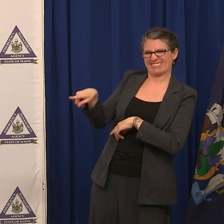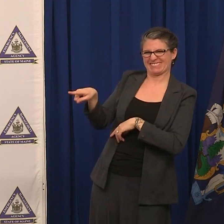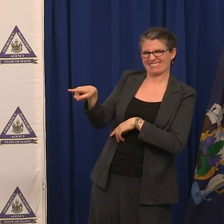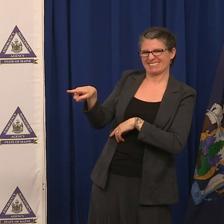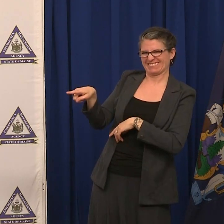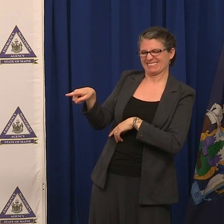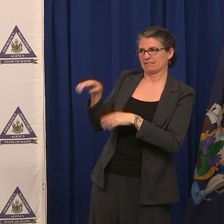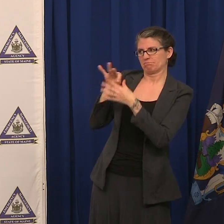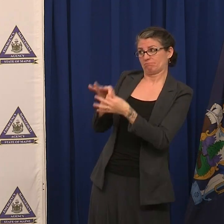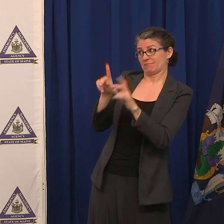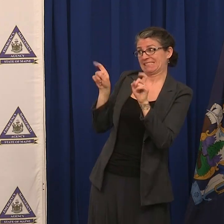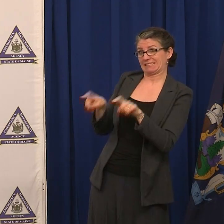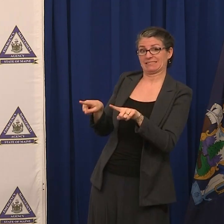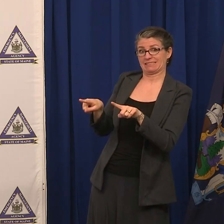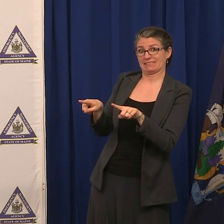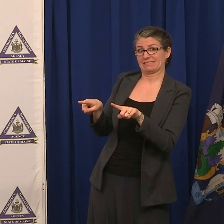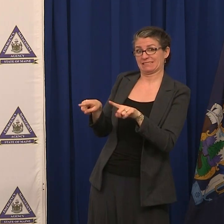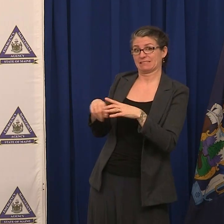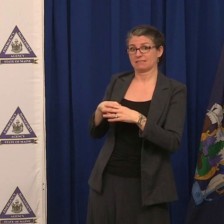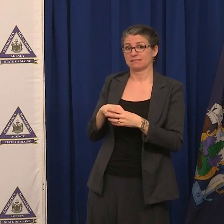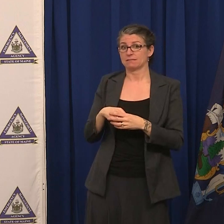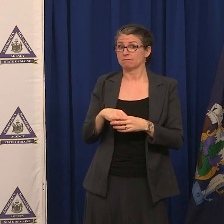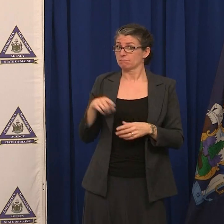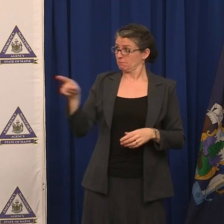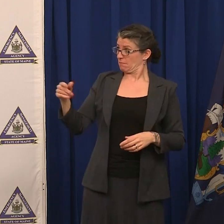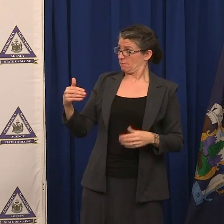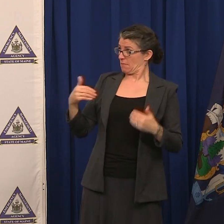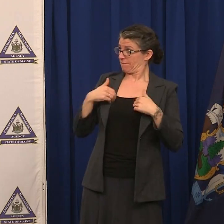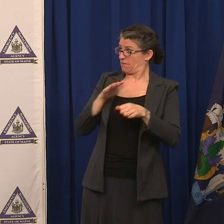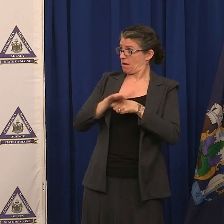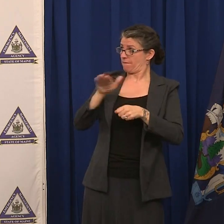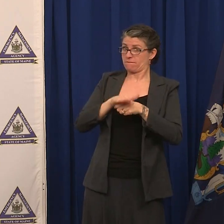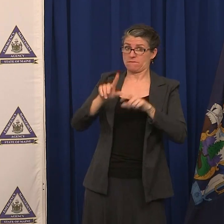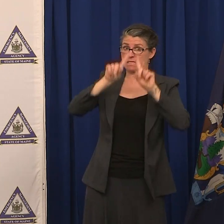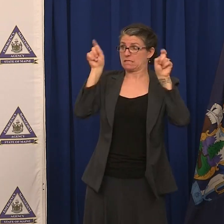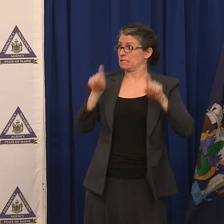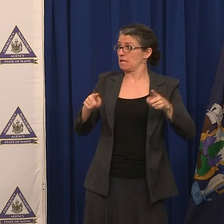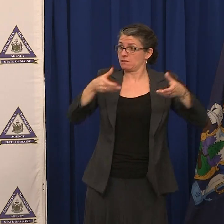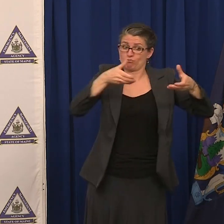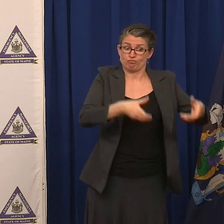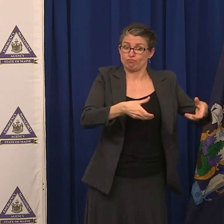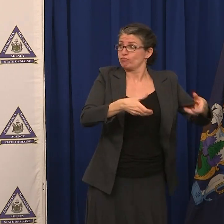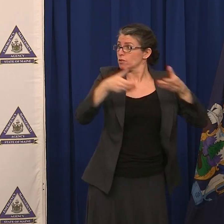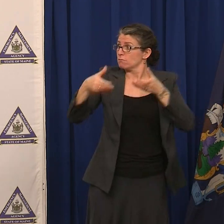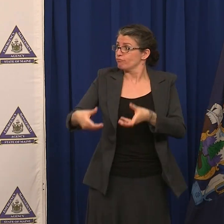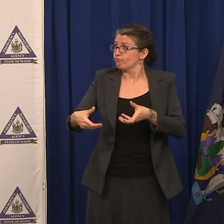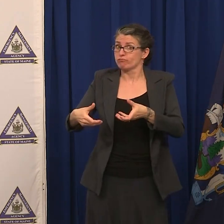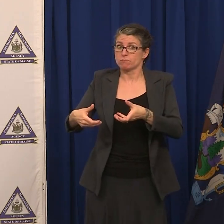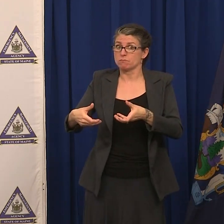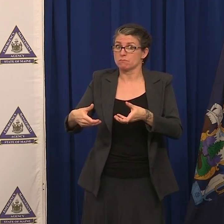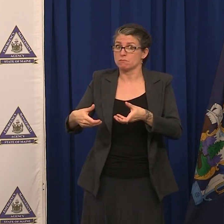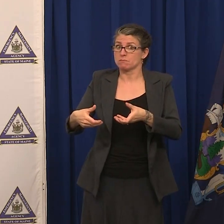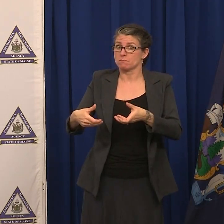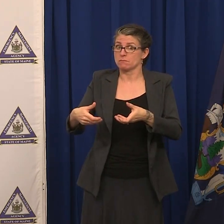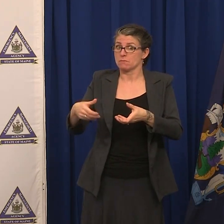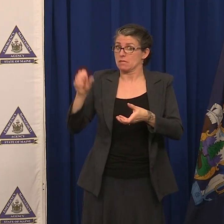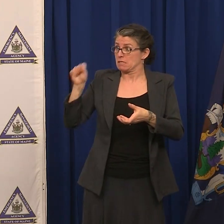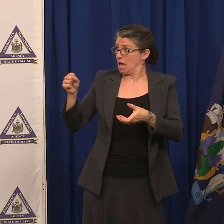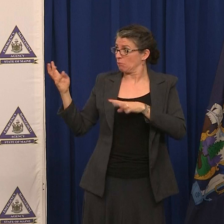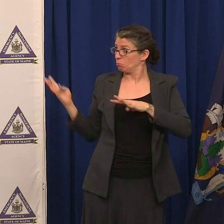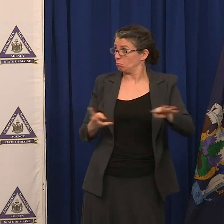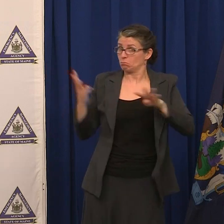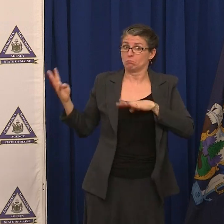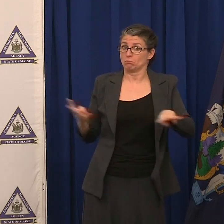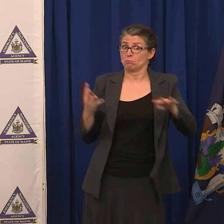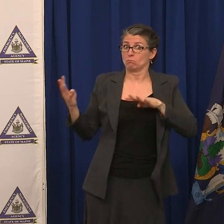Do we have enough test kits and to do those samples? And do you anticipate that at some time within the next week,